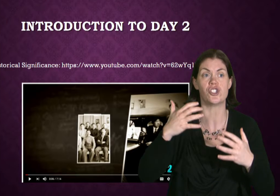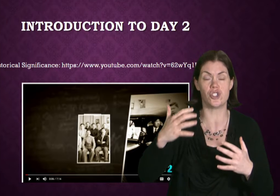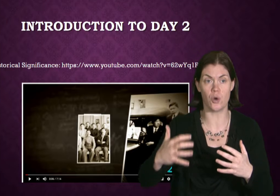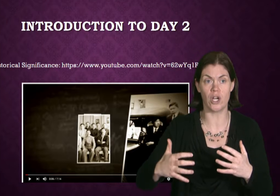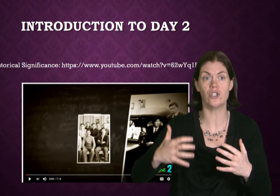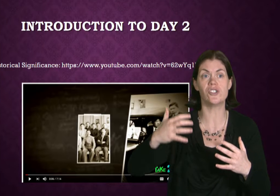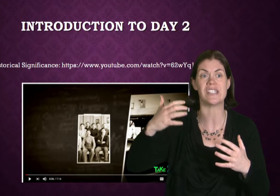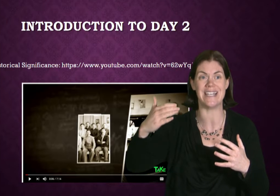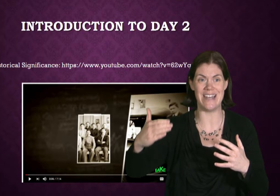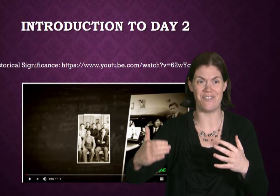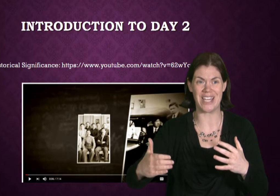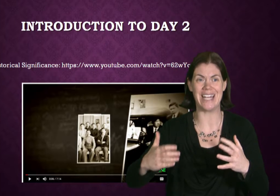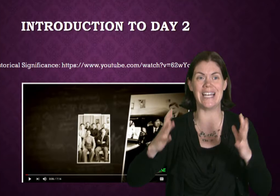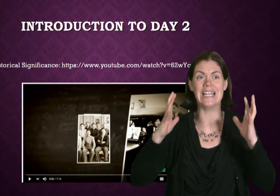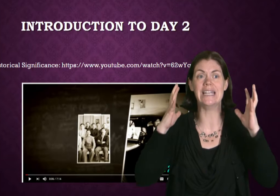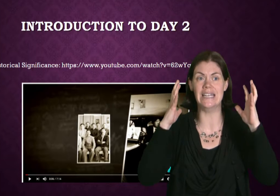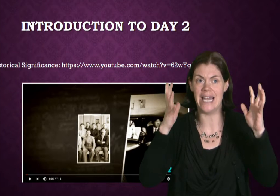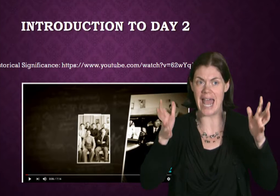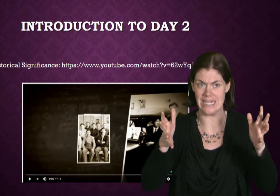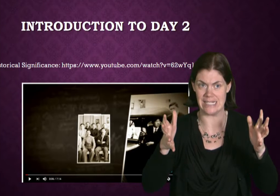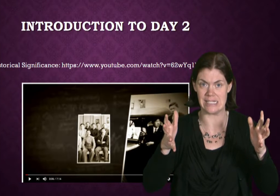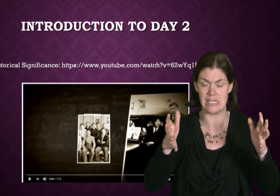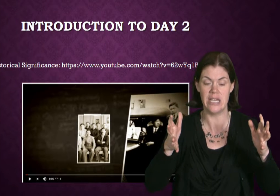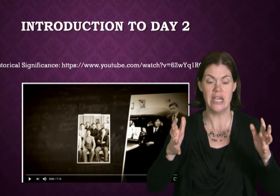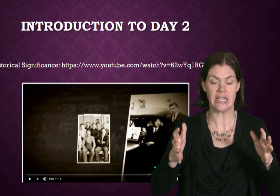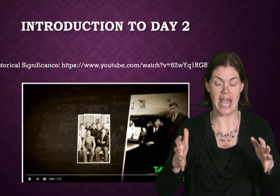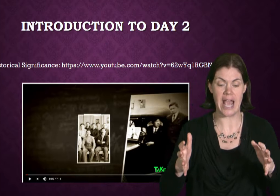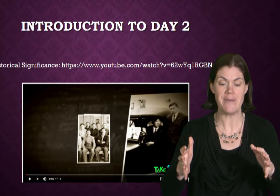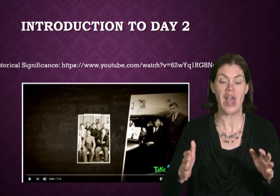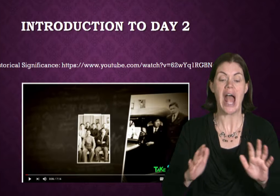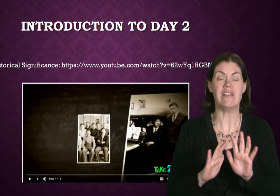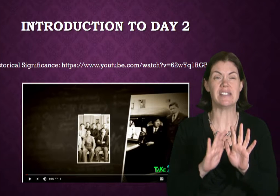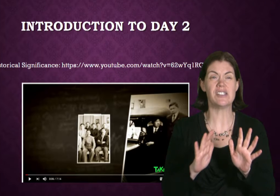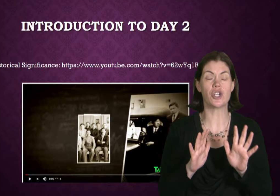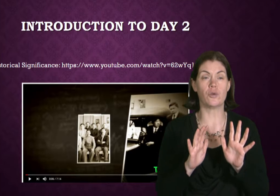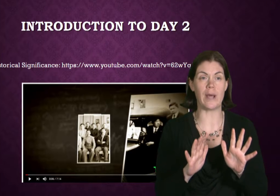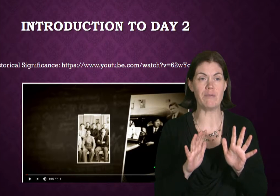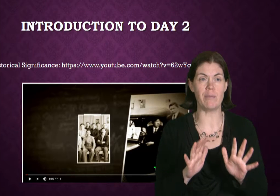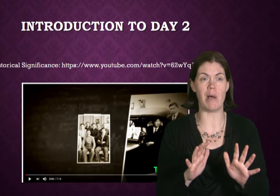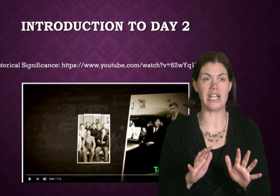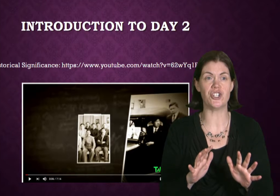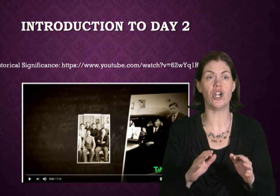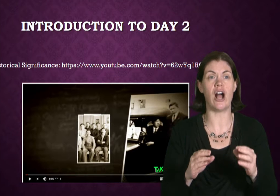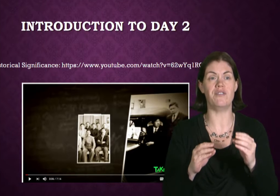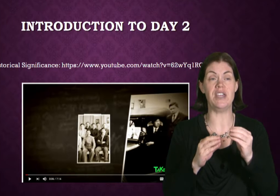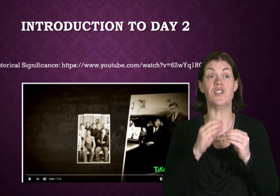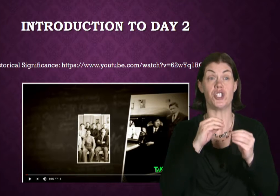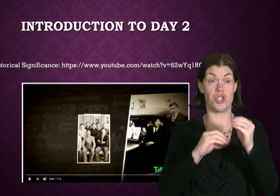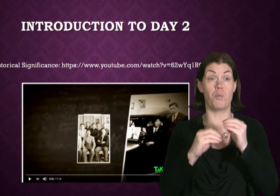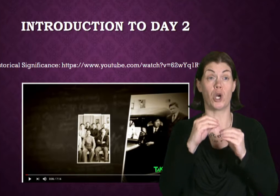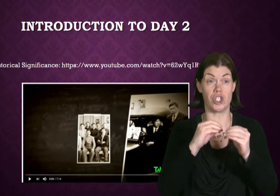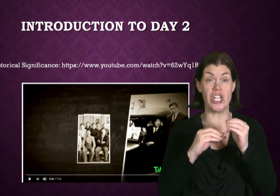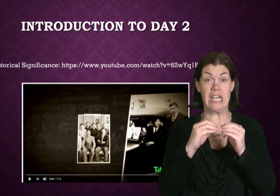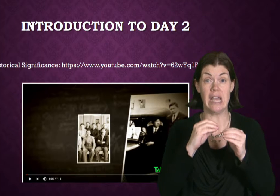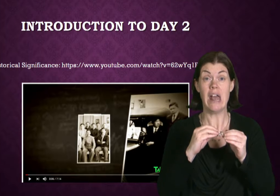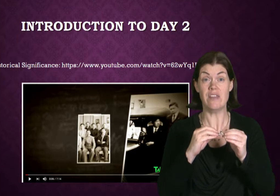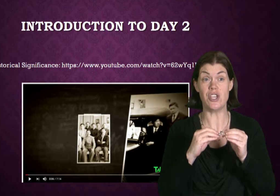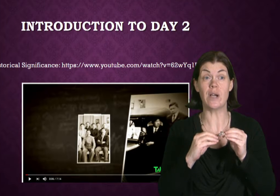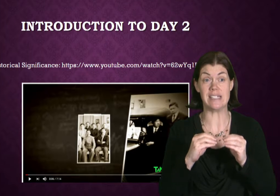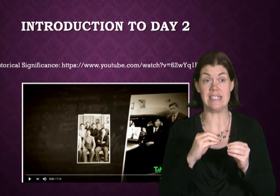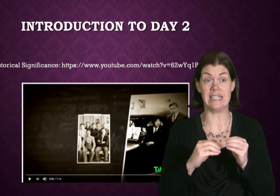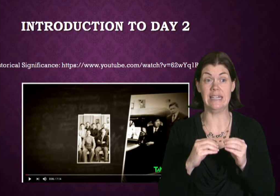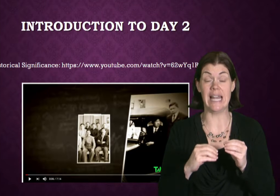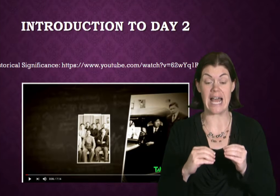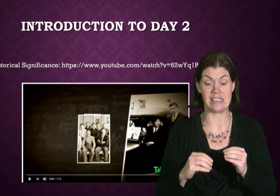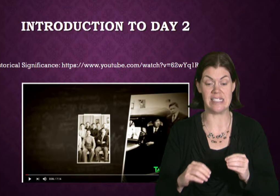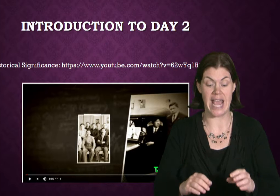a historical significant lens? Okay, and this is a great reminder of even just the worksheet that you